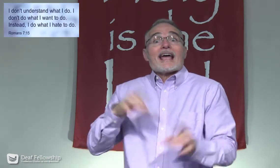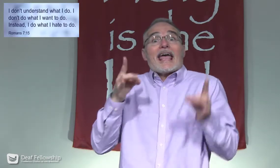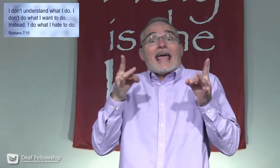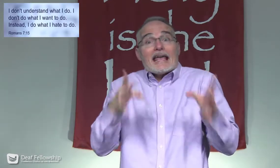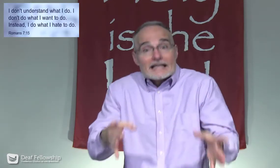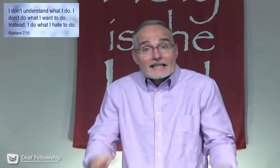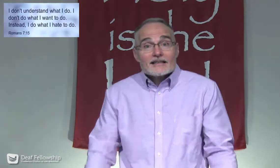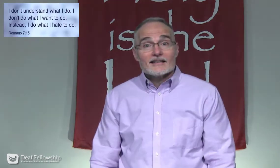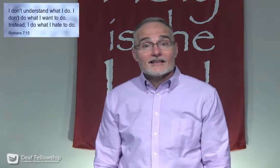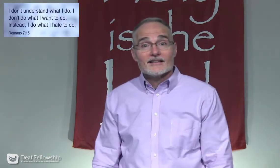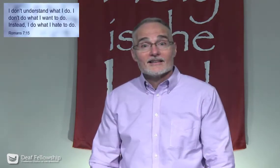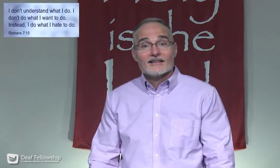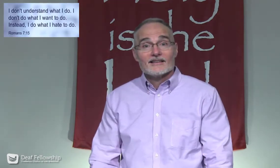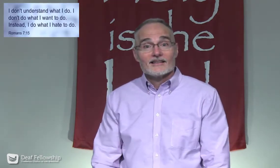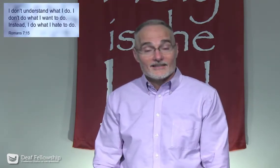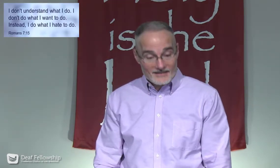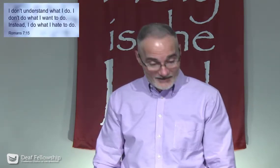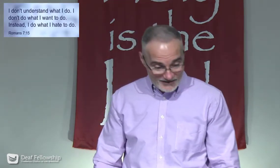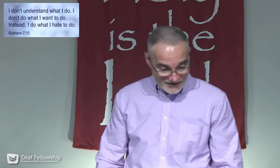Instead, I do what I hate."